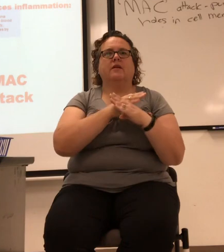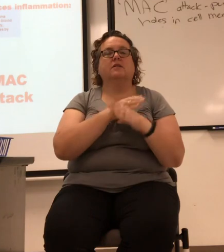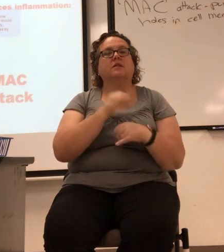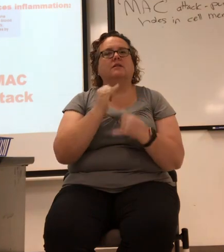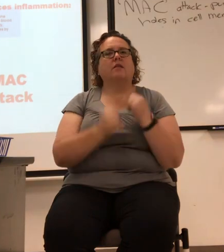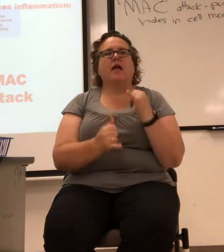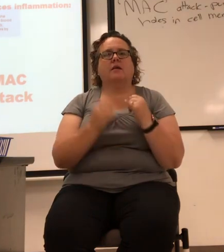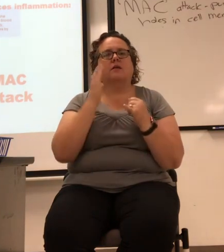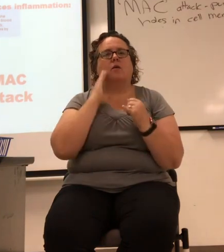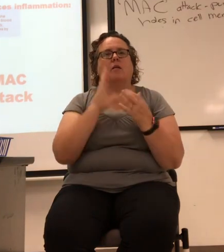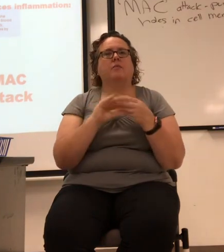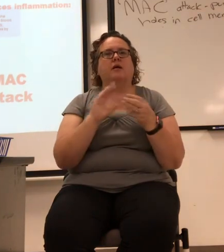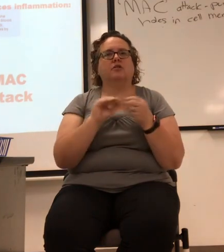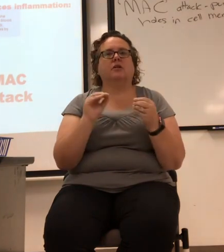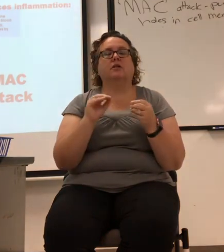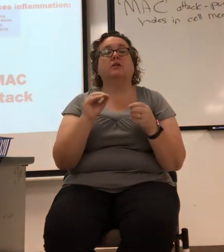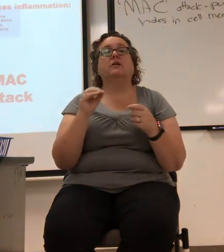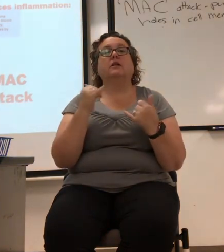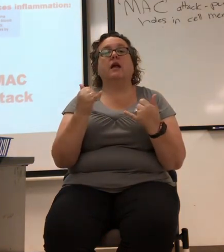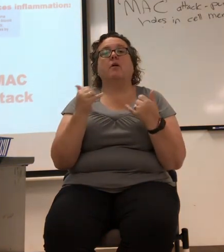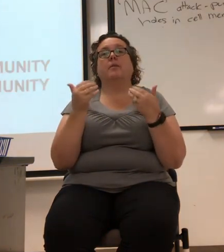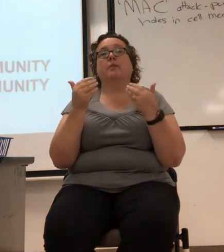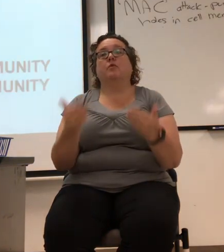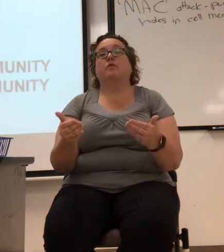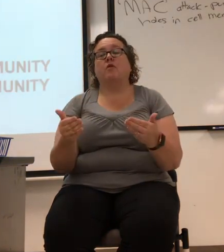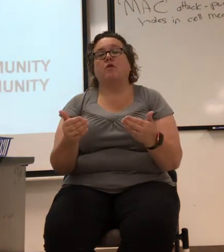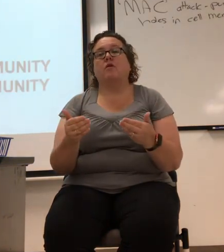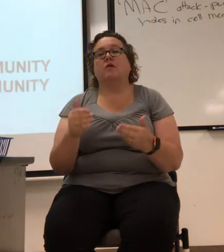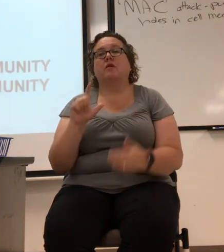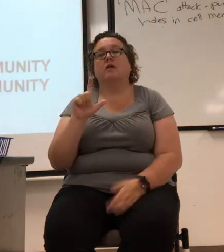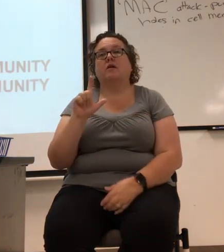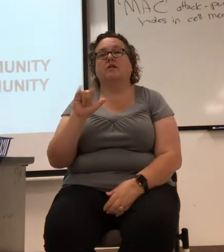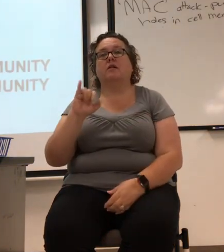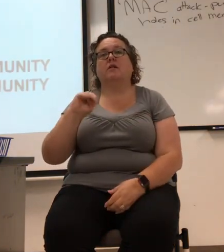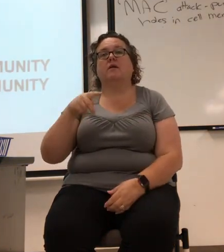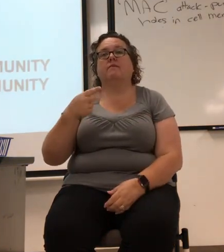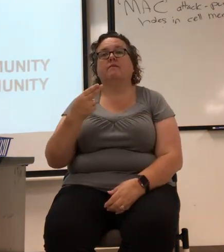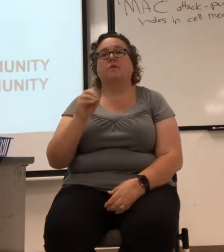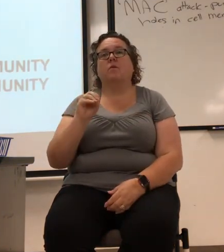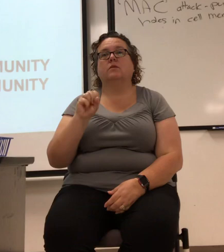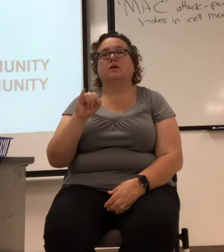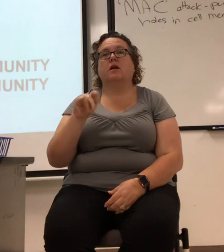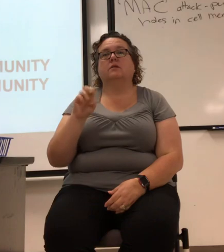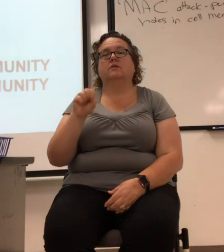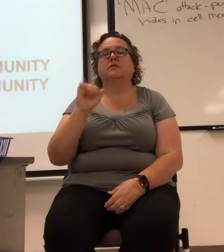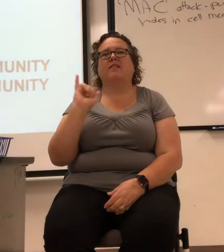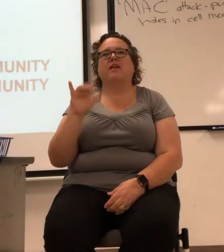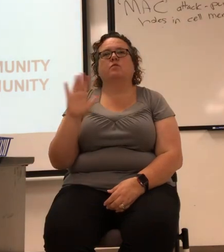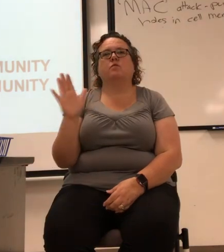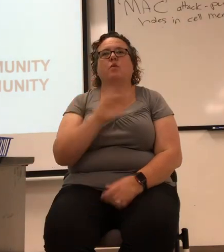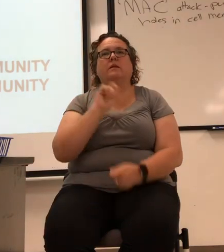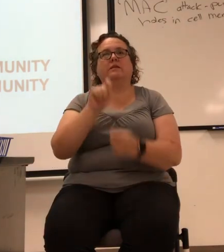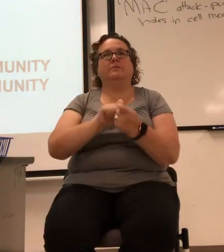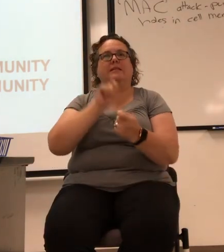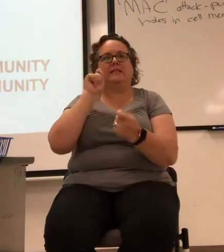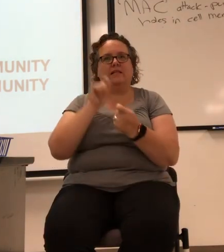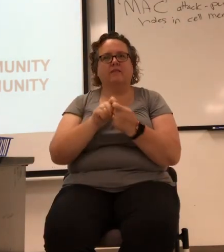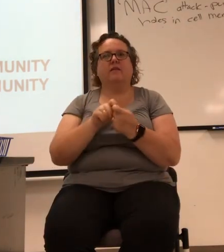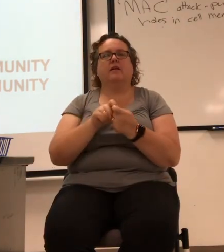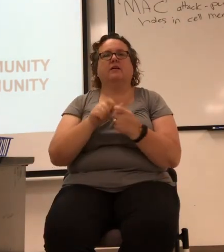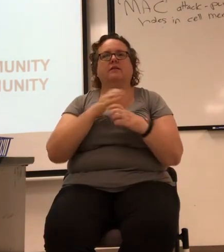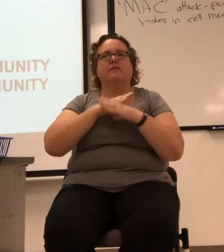or non-specific defenses, because I'm going to move on to the lymphocytes, which are your specific